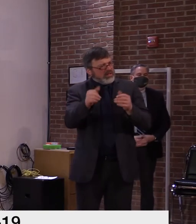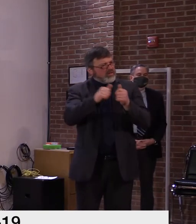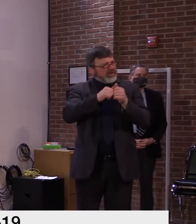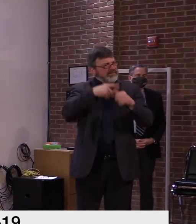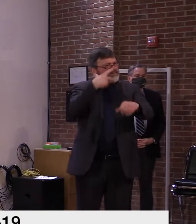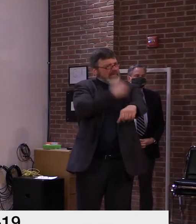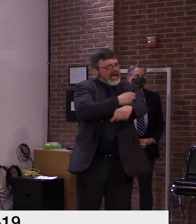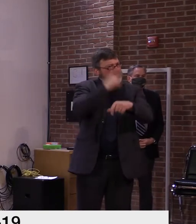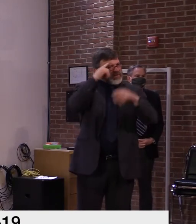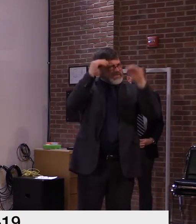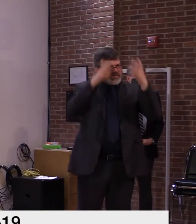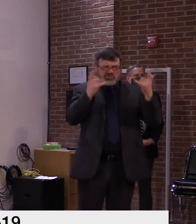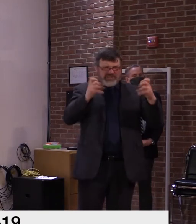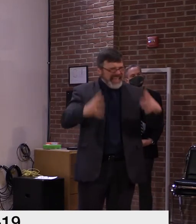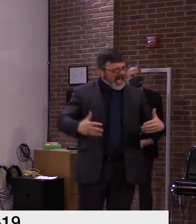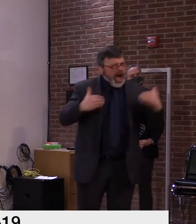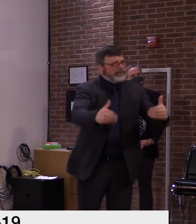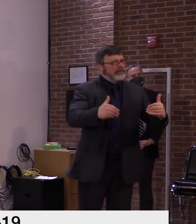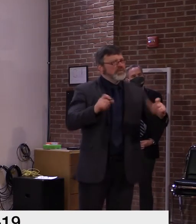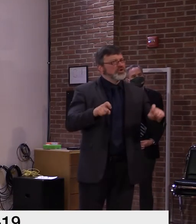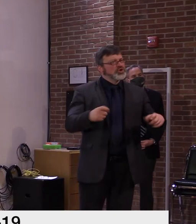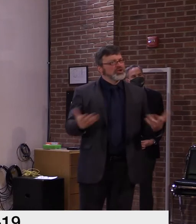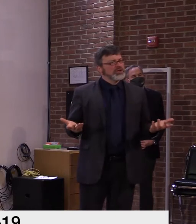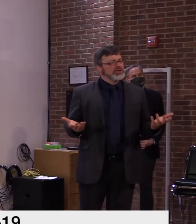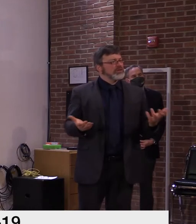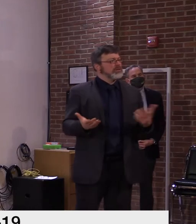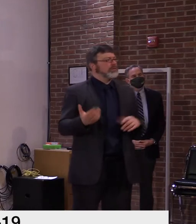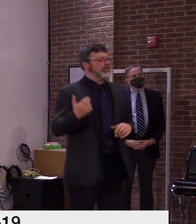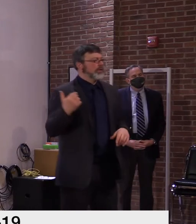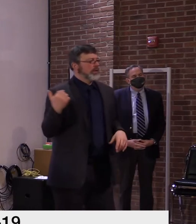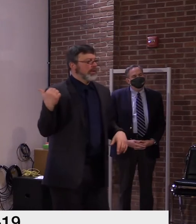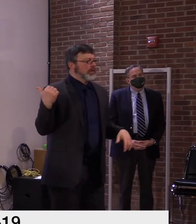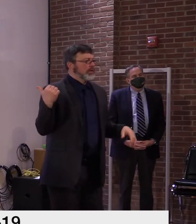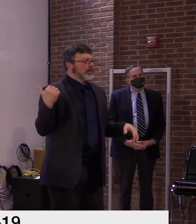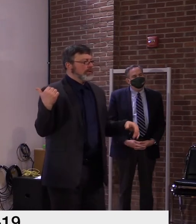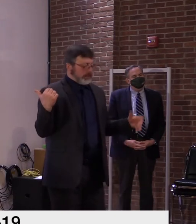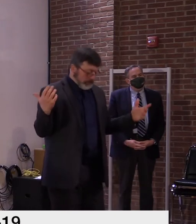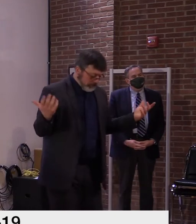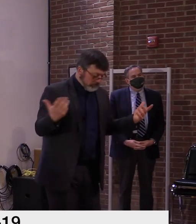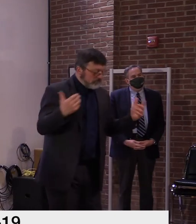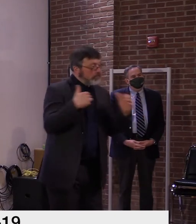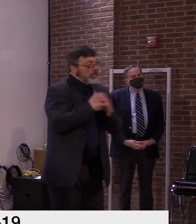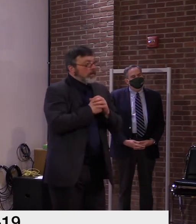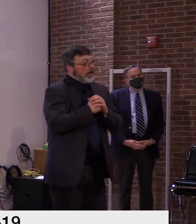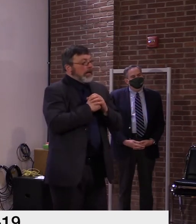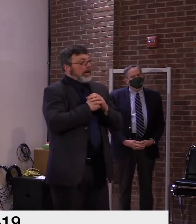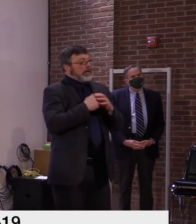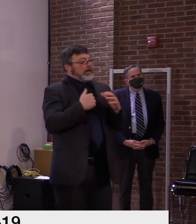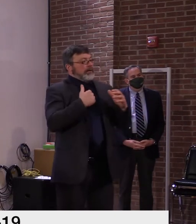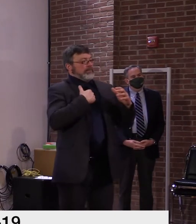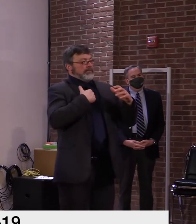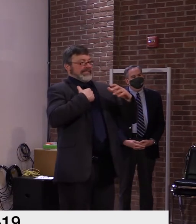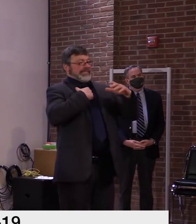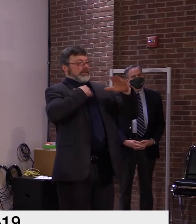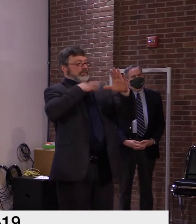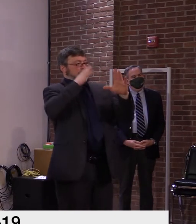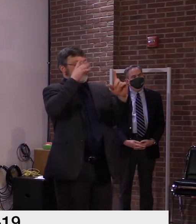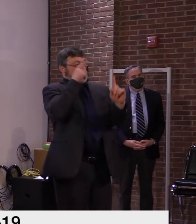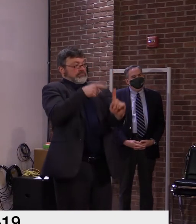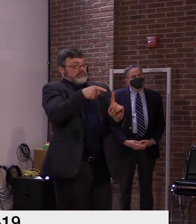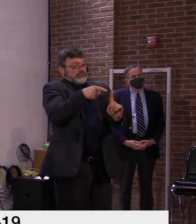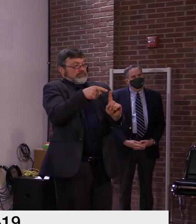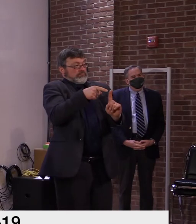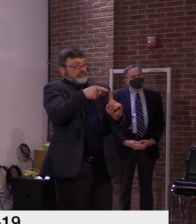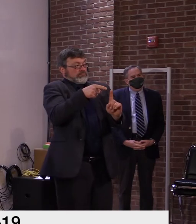where we wanted to make sure we took care of the most vulnerable. Again, 90% of the deaths in Vermont have been the age groups 65 and